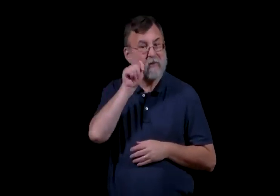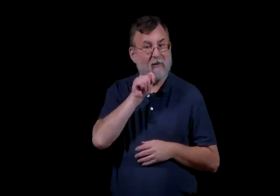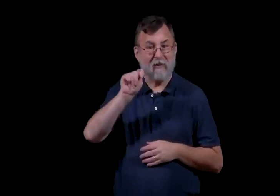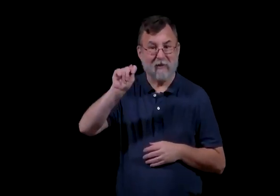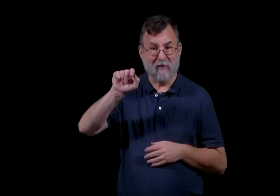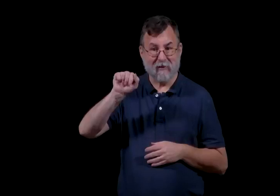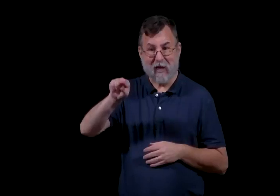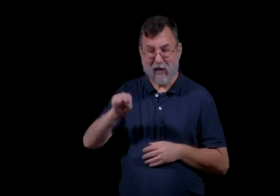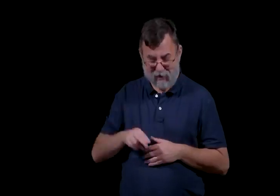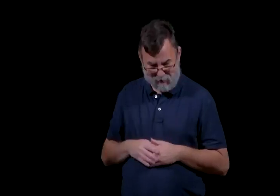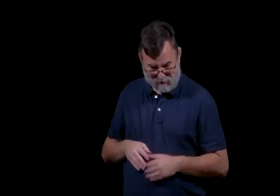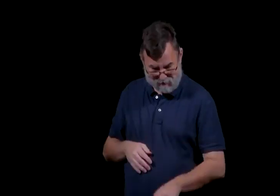And then there's a tan bead.